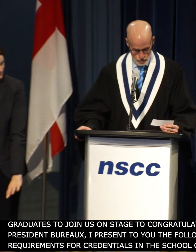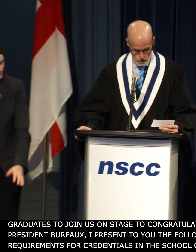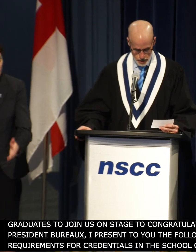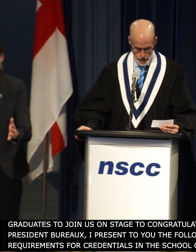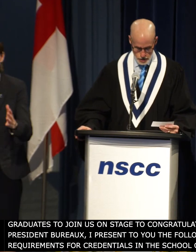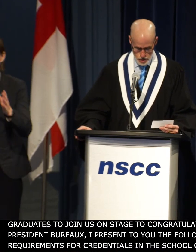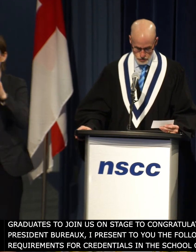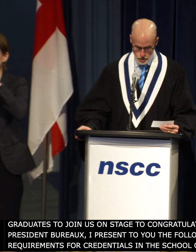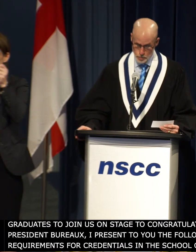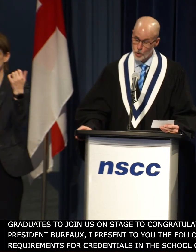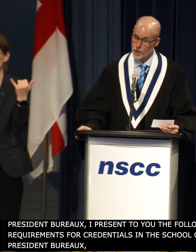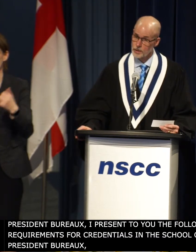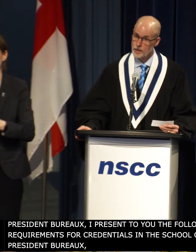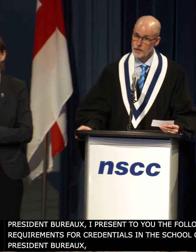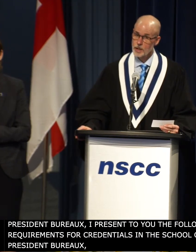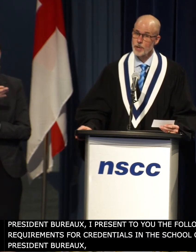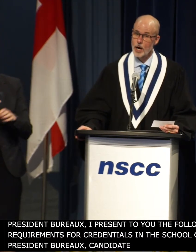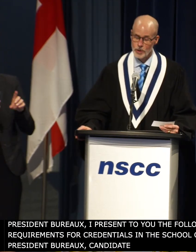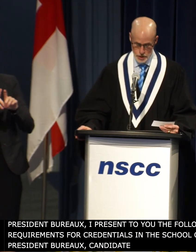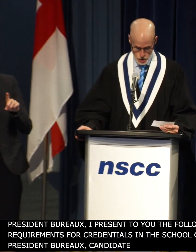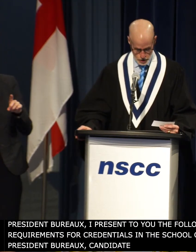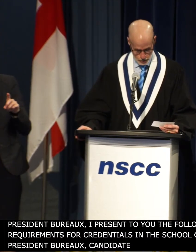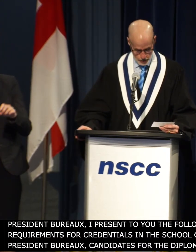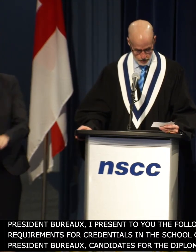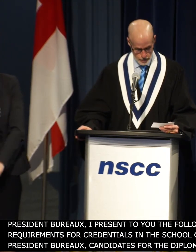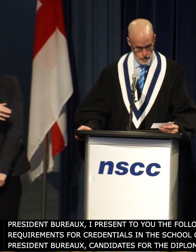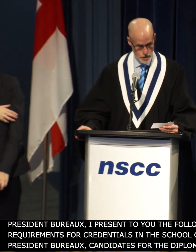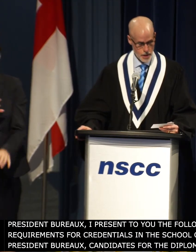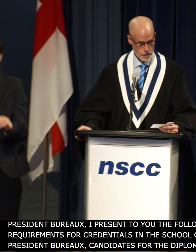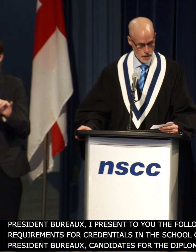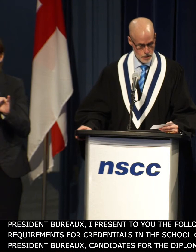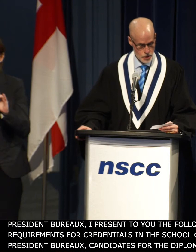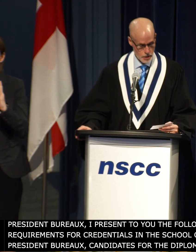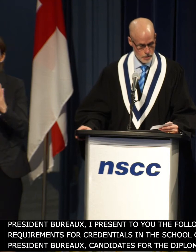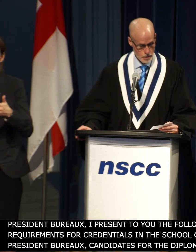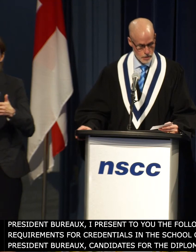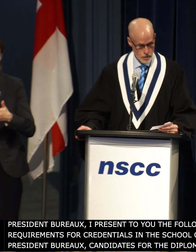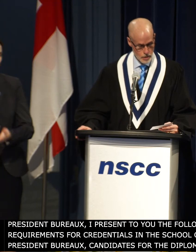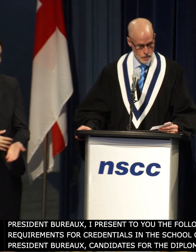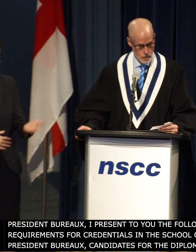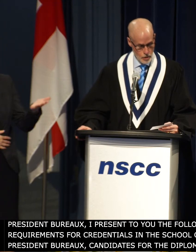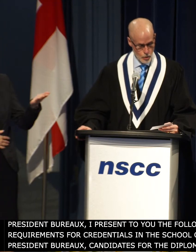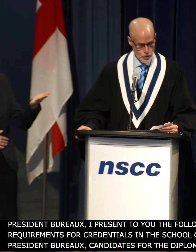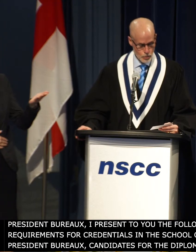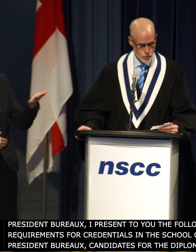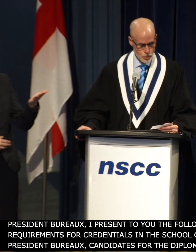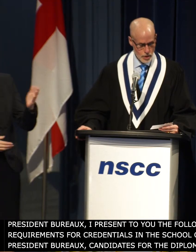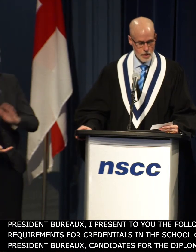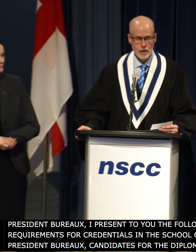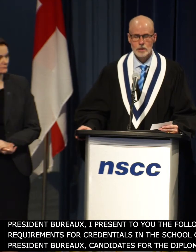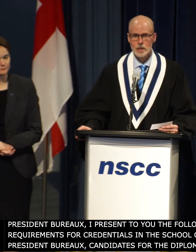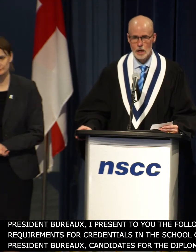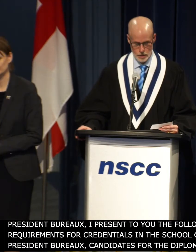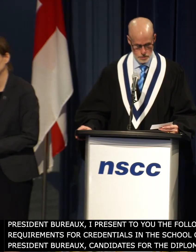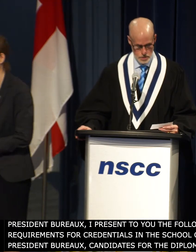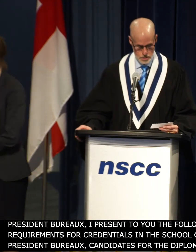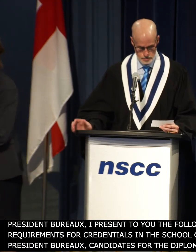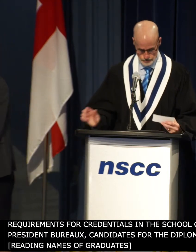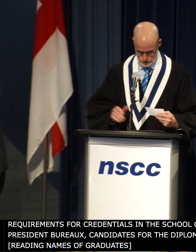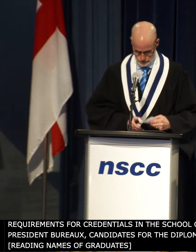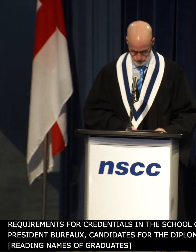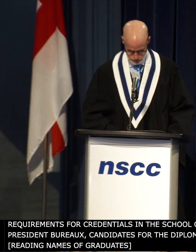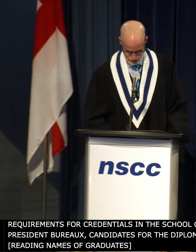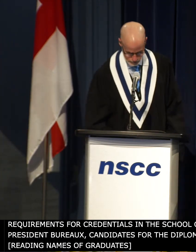President Bureau, candidates for the diploma in Power Engineering Technology. Onodu